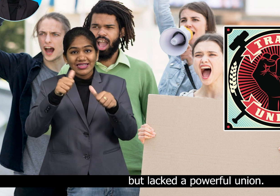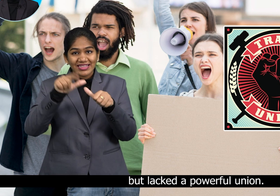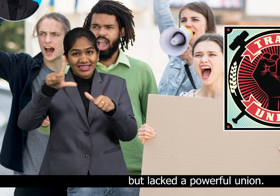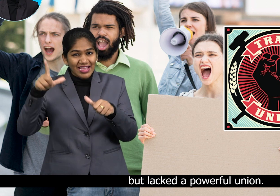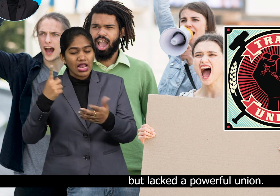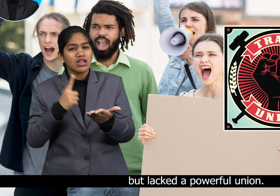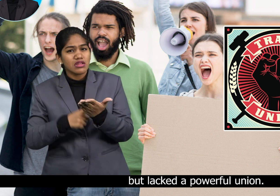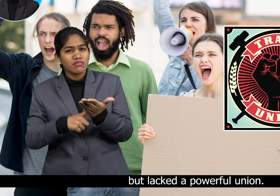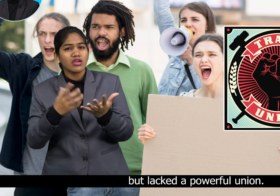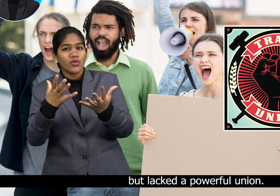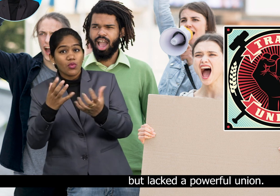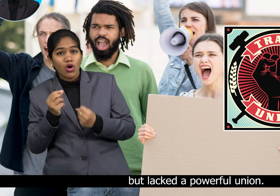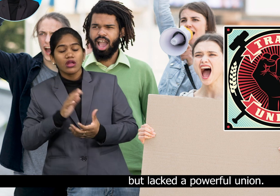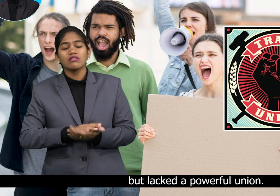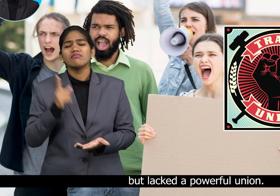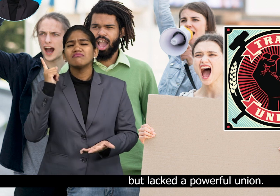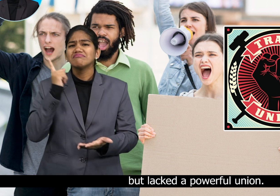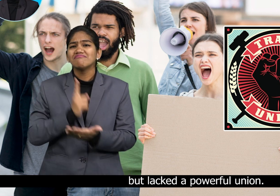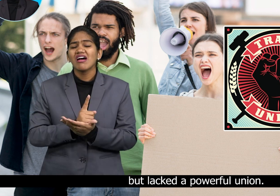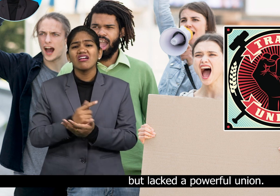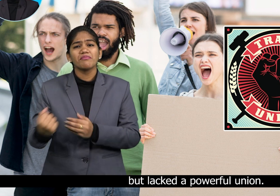a powerful union.